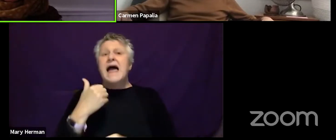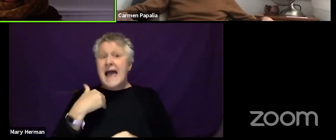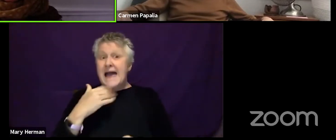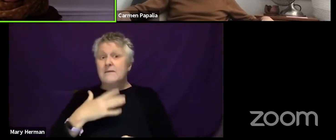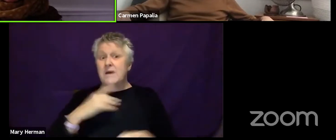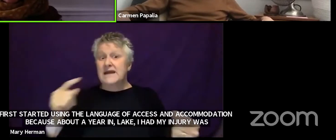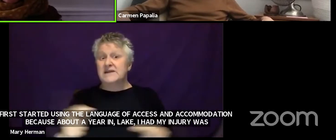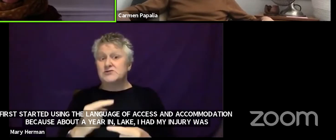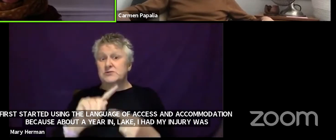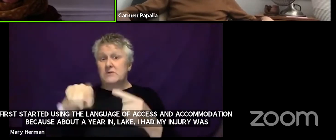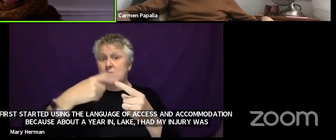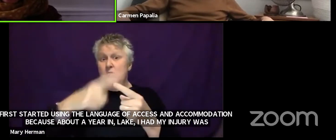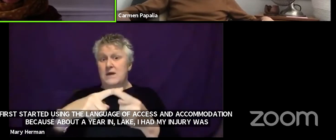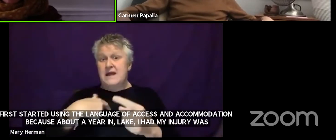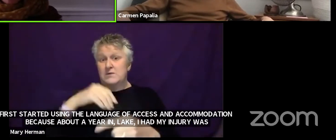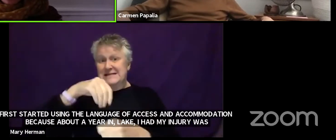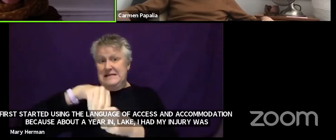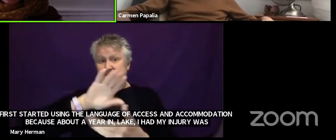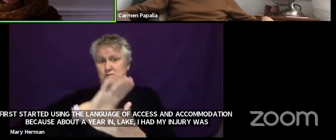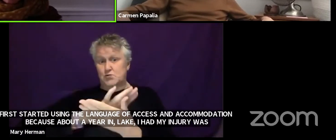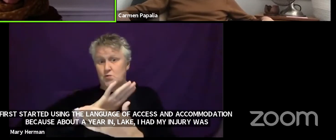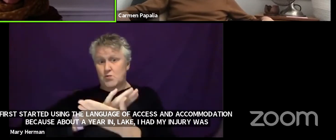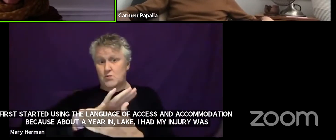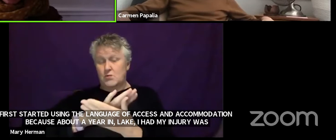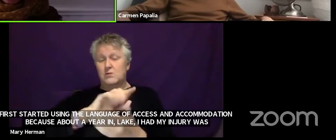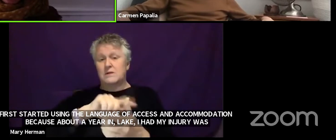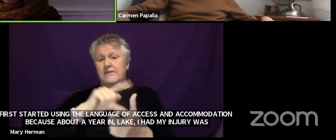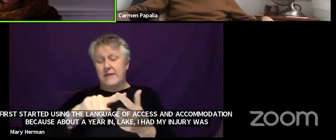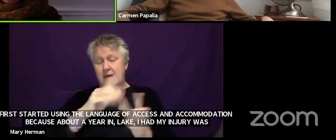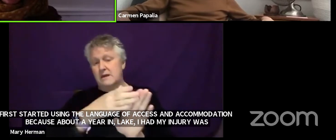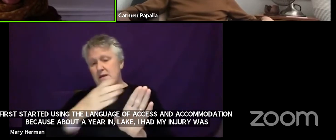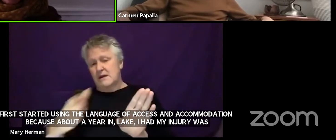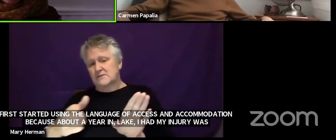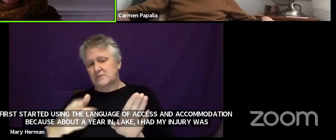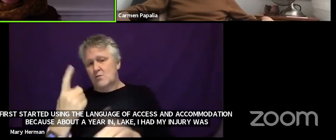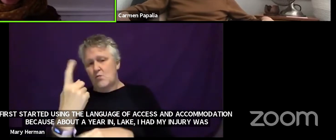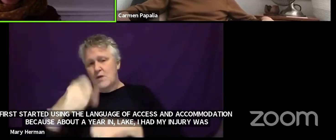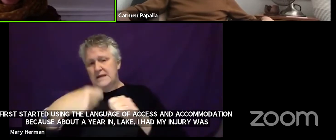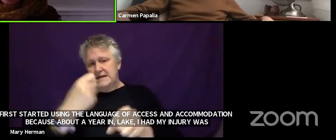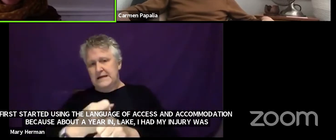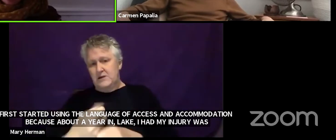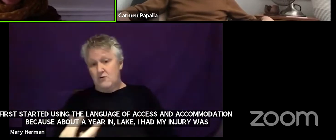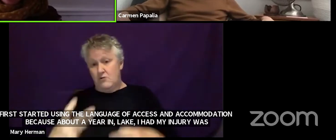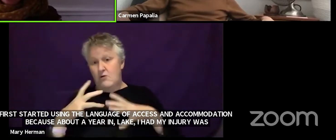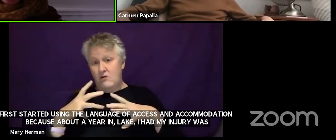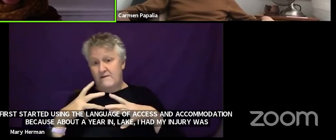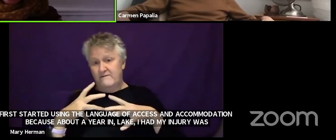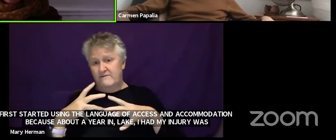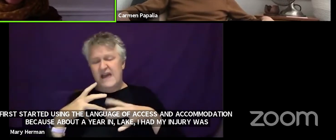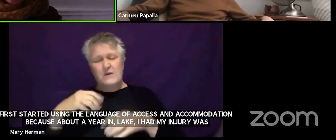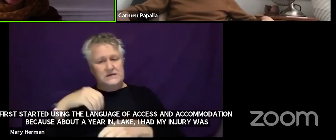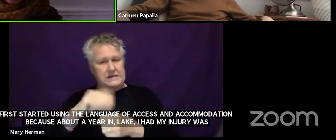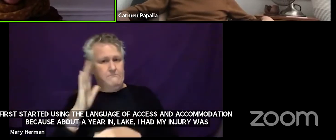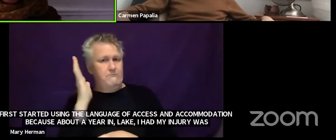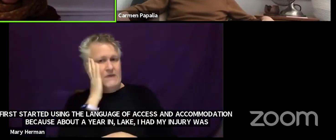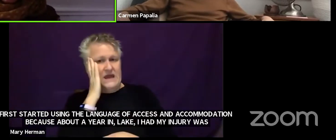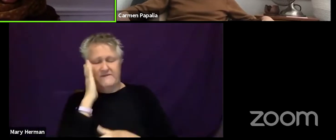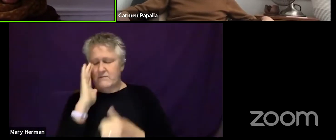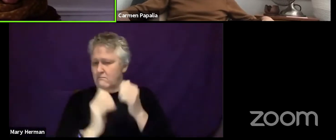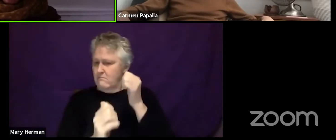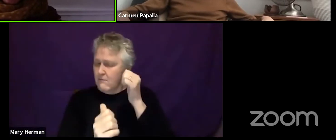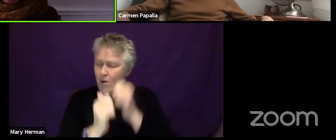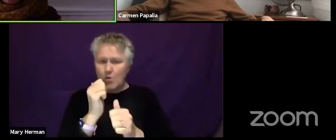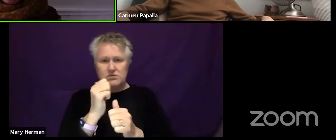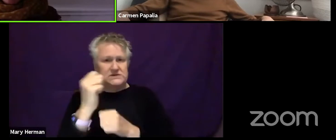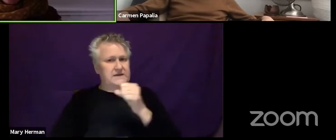took a year off, and was in bed for most of that time, and like couldn't read, and it